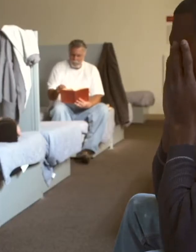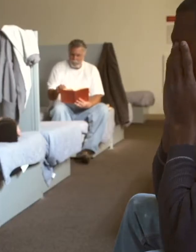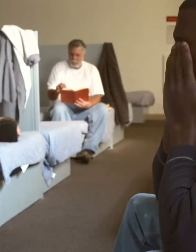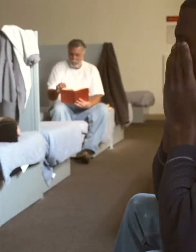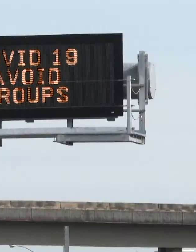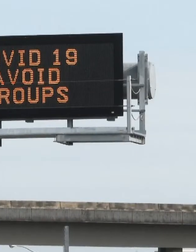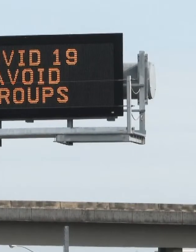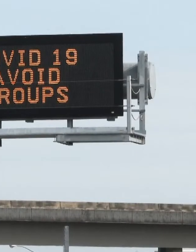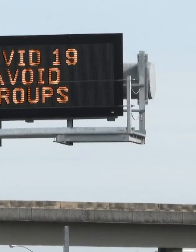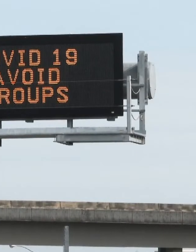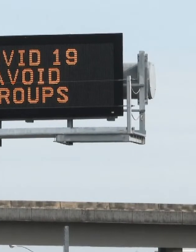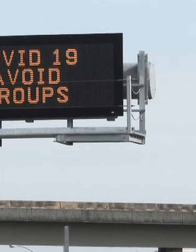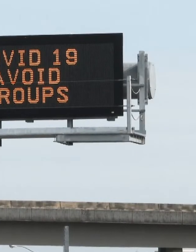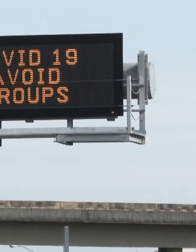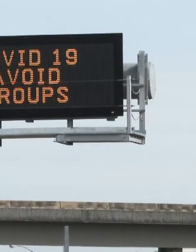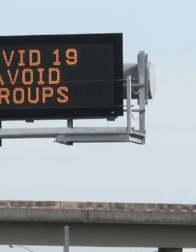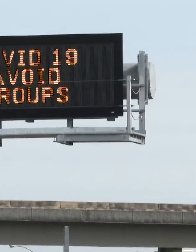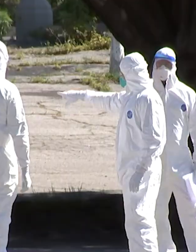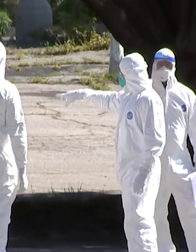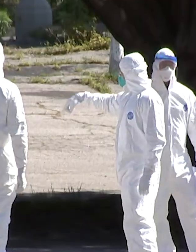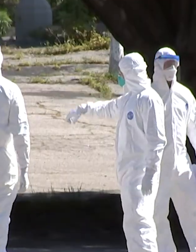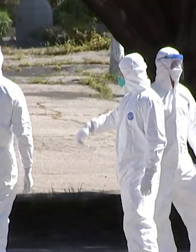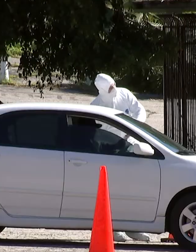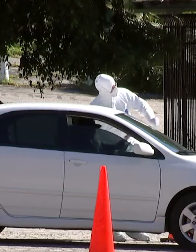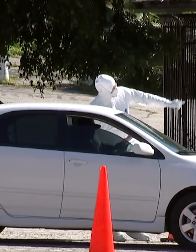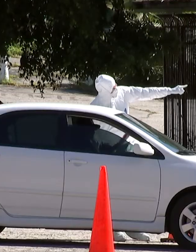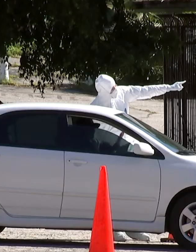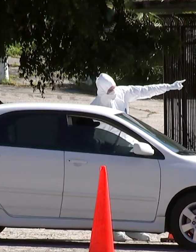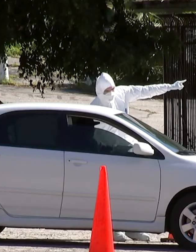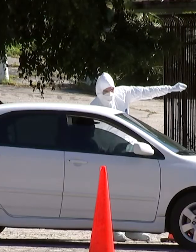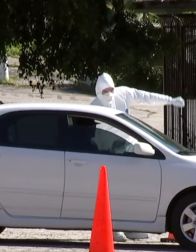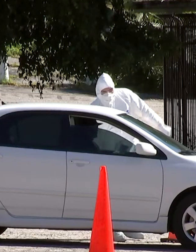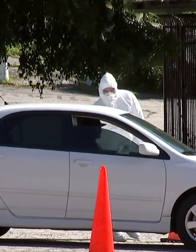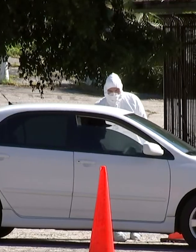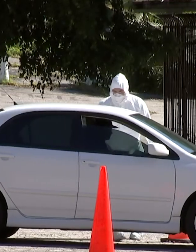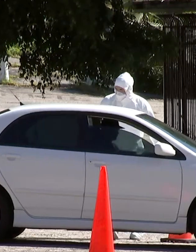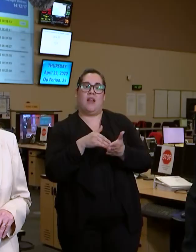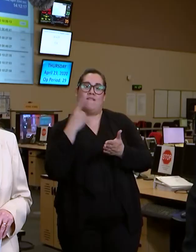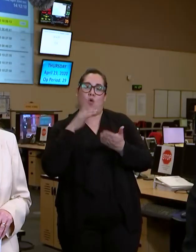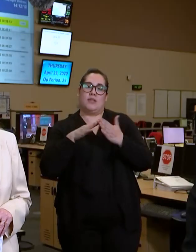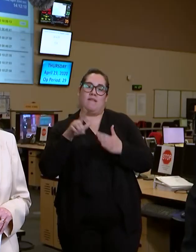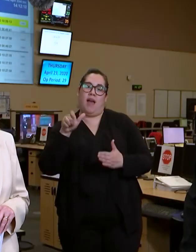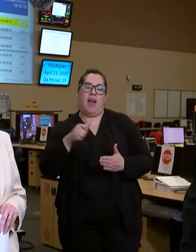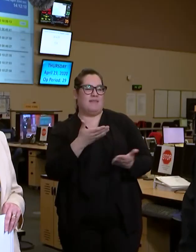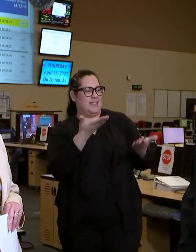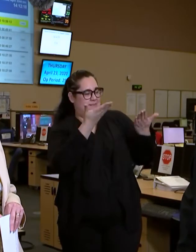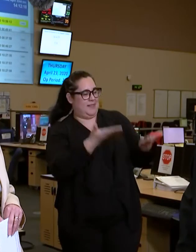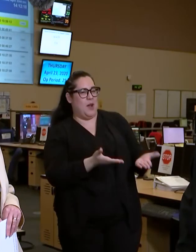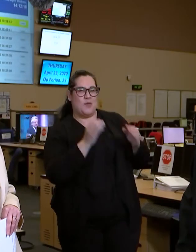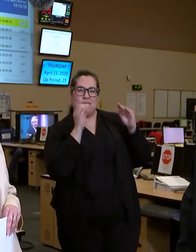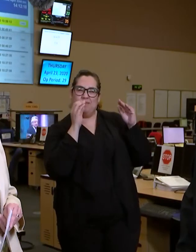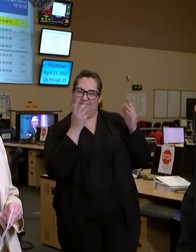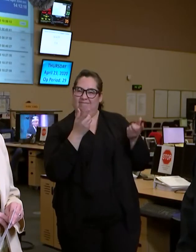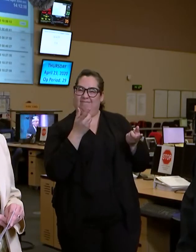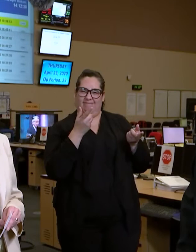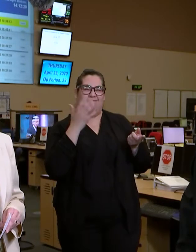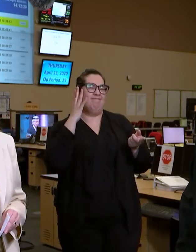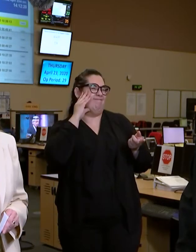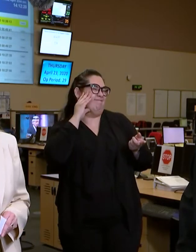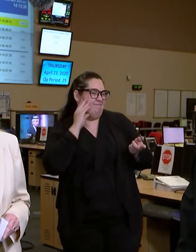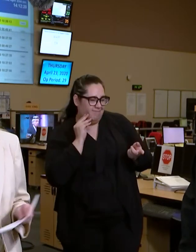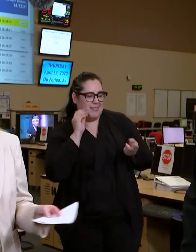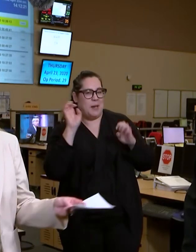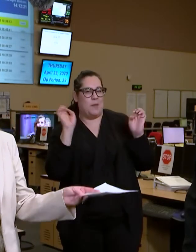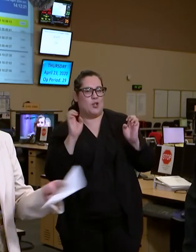shelter or a mobile testing site. And I'm joined by someone who is no stranger to emergencies,